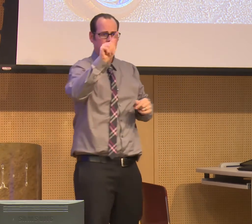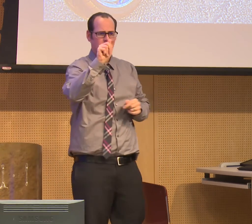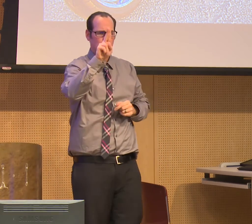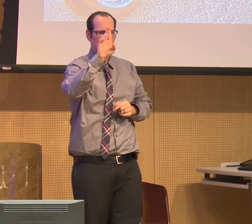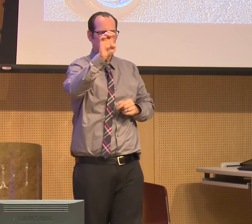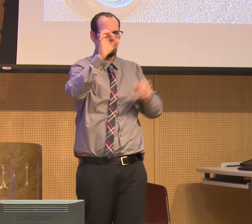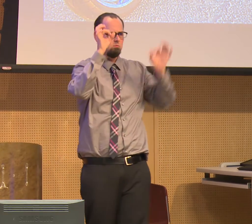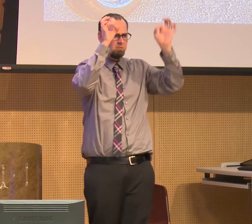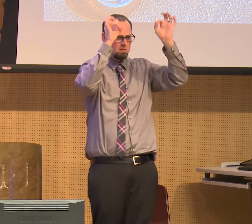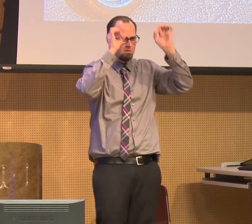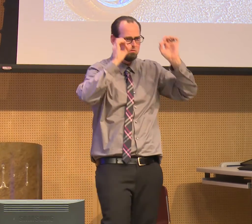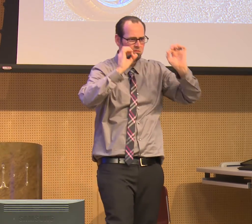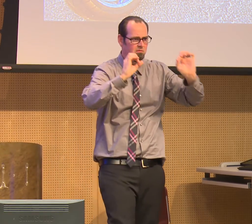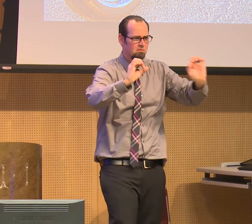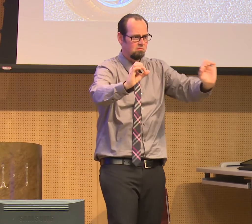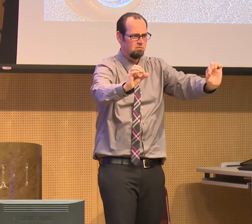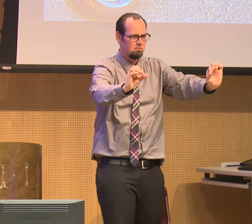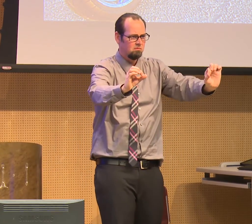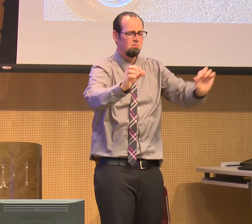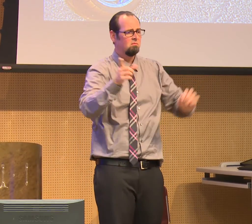You can see the tubes of the front fork.